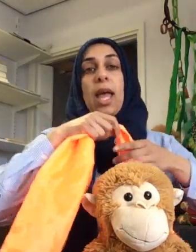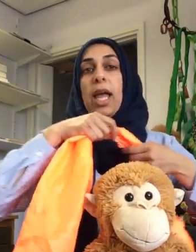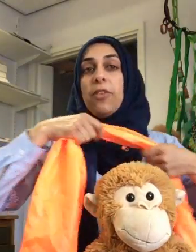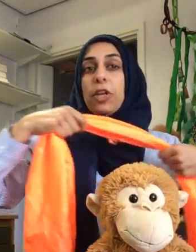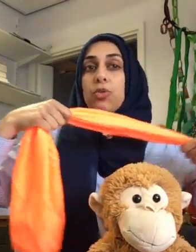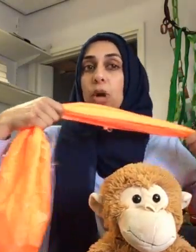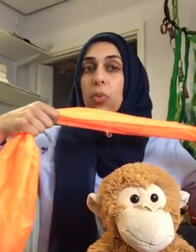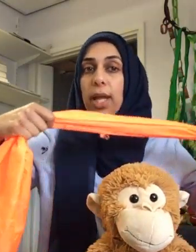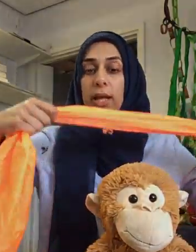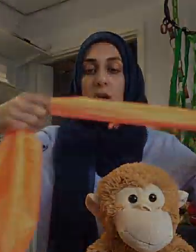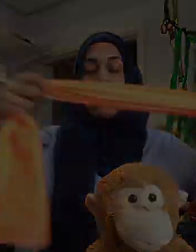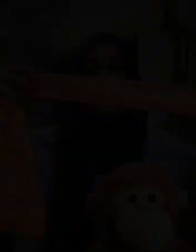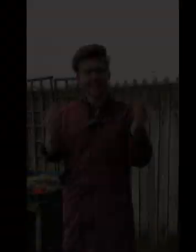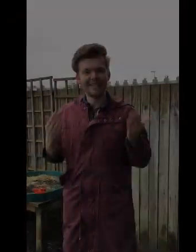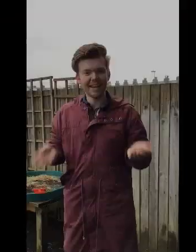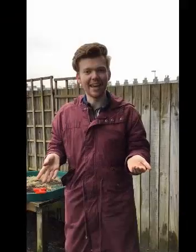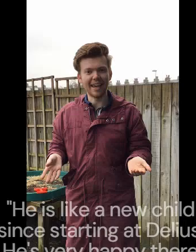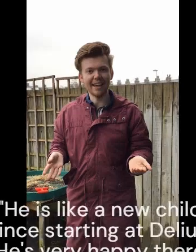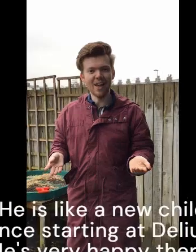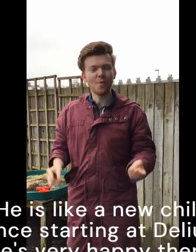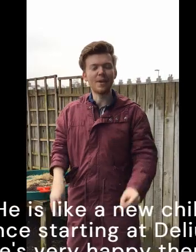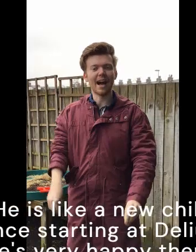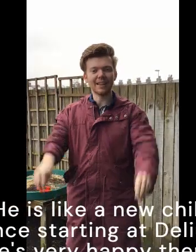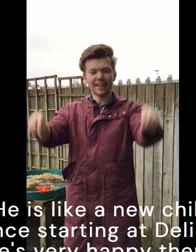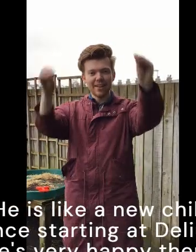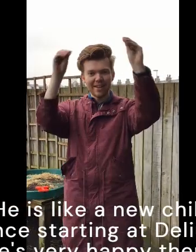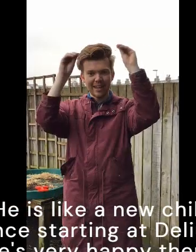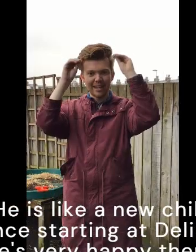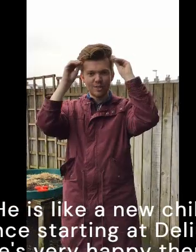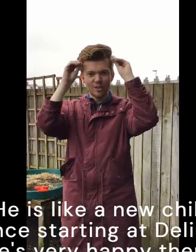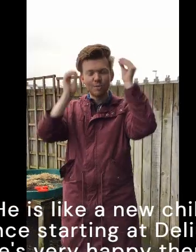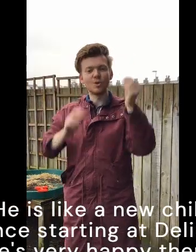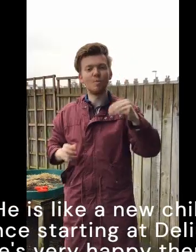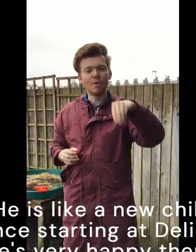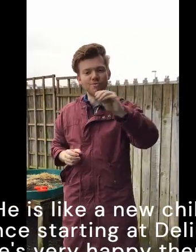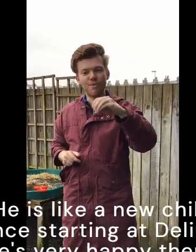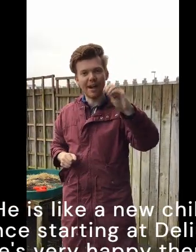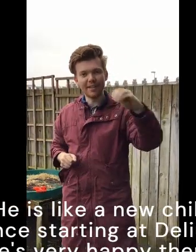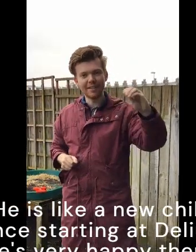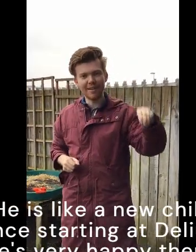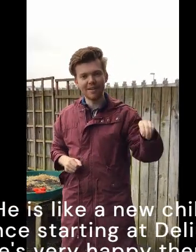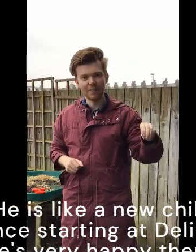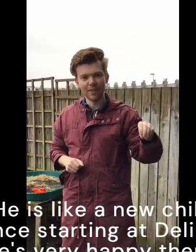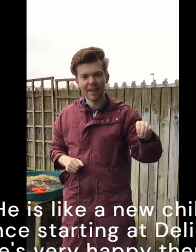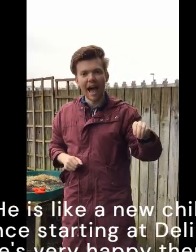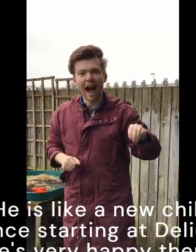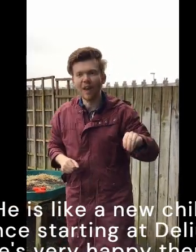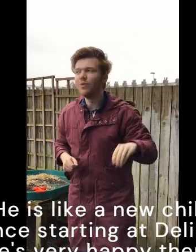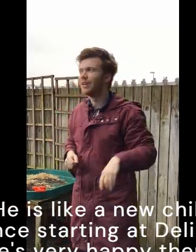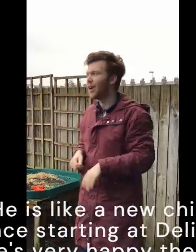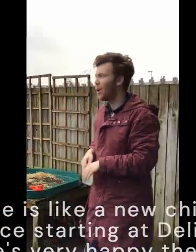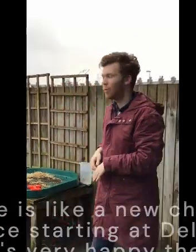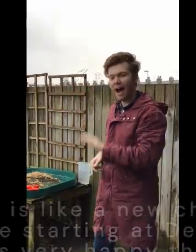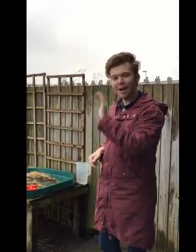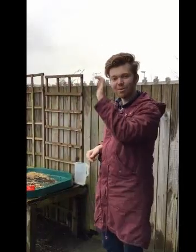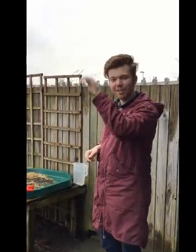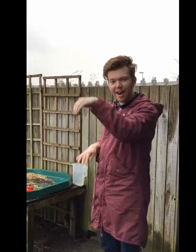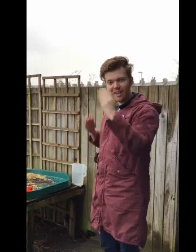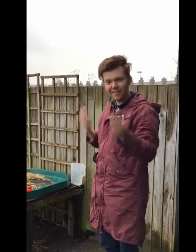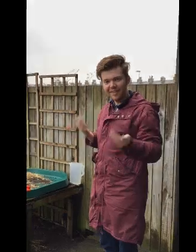Everybody knows Together Together Together Everyone Together Together Come